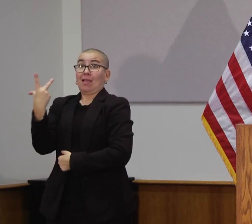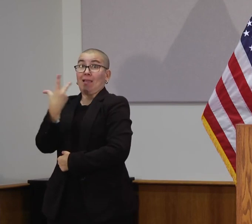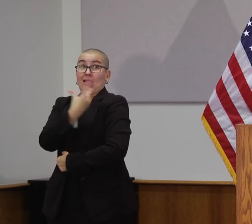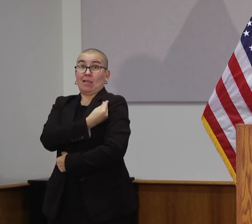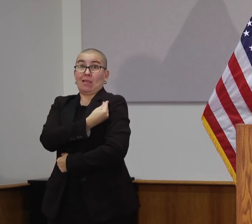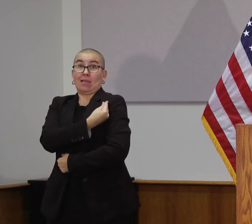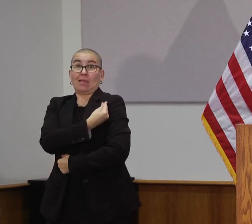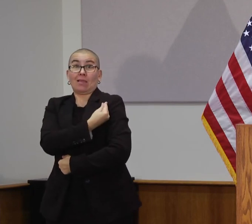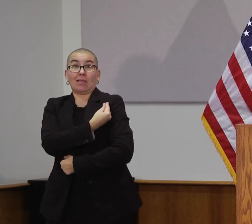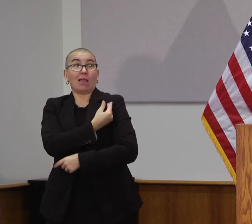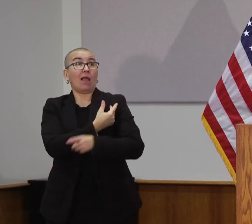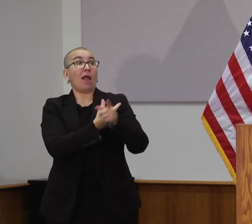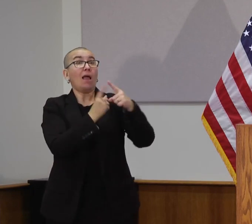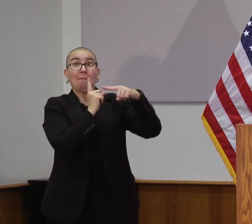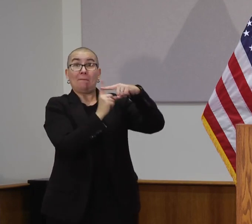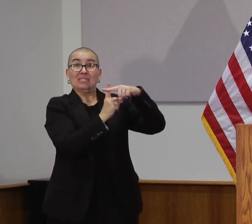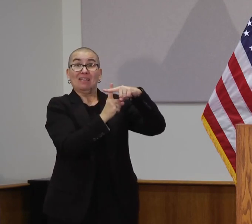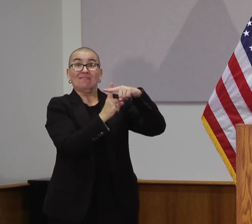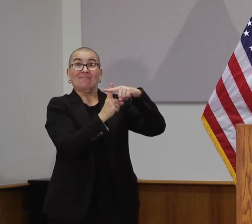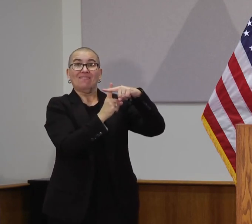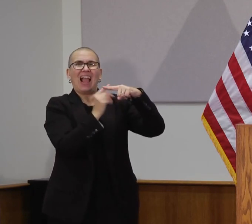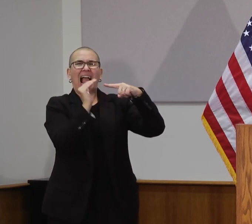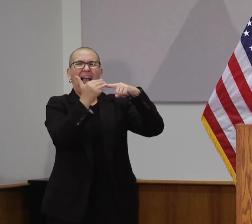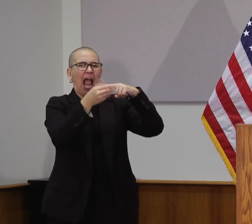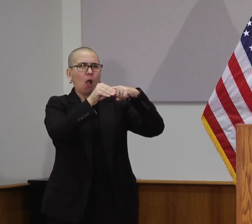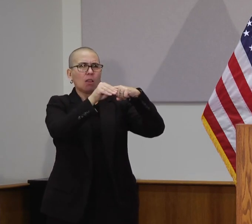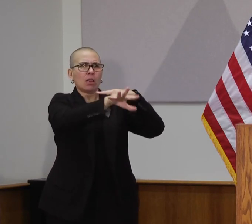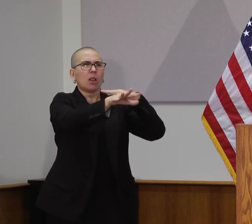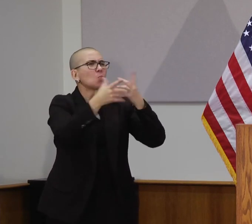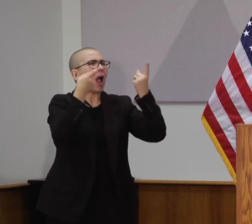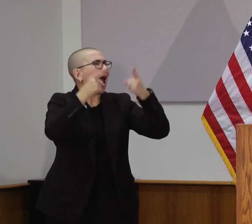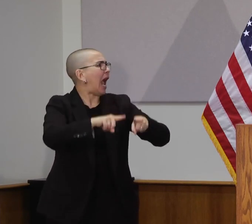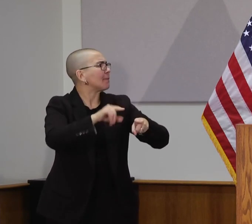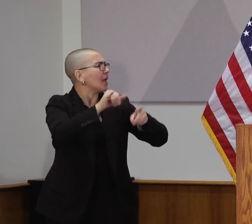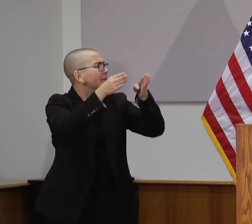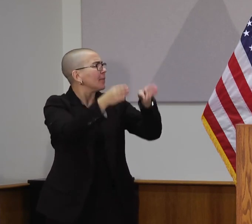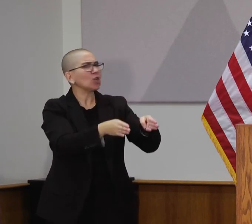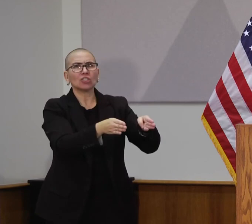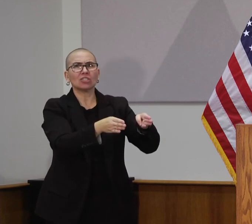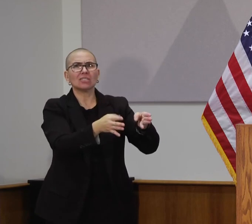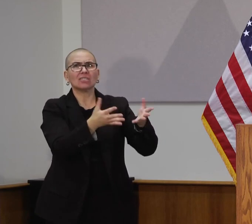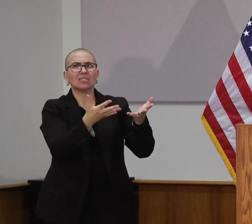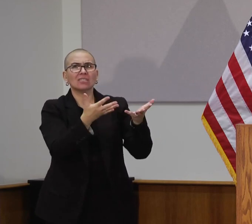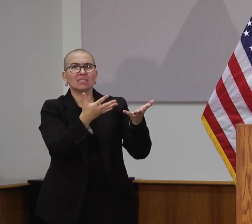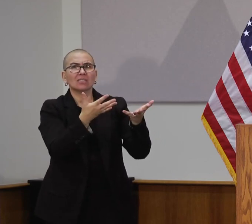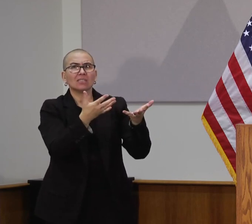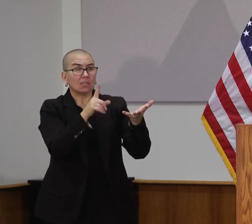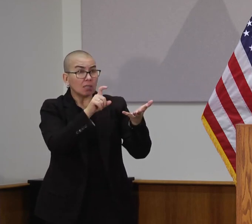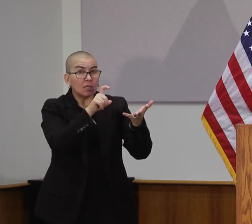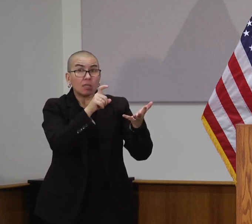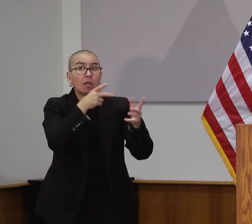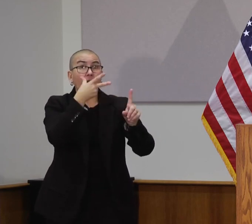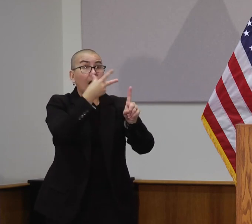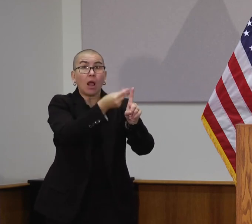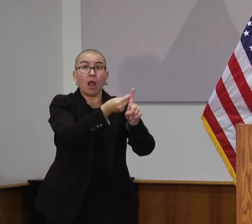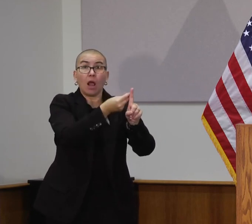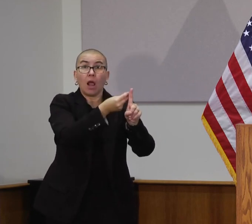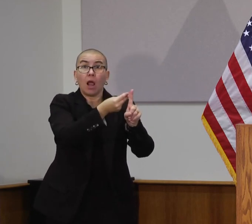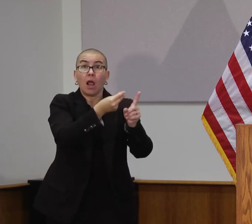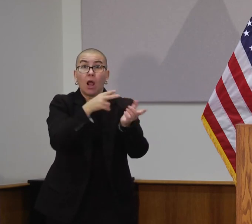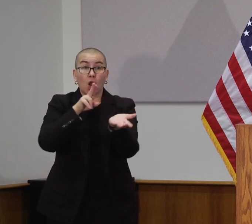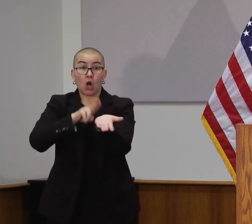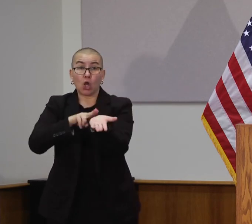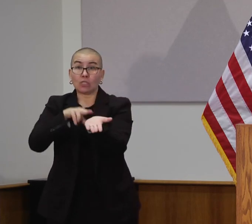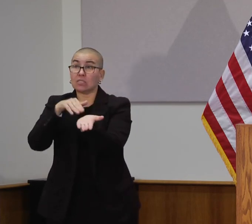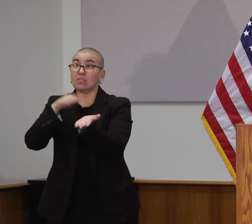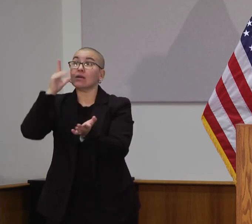here what kind of distribution timeline there may be for the frontline workers and then for the general public? Any best guesses on that at this point? I'm going